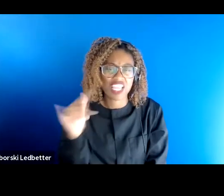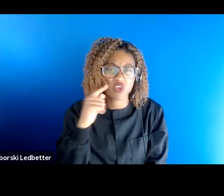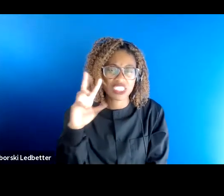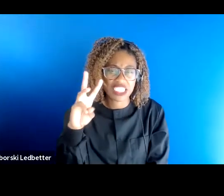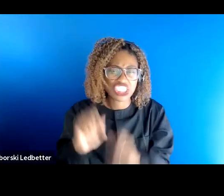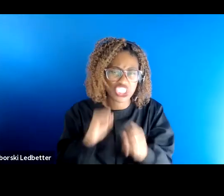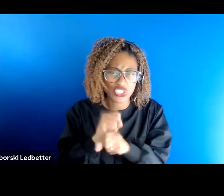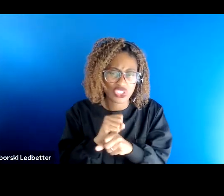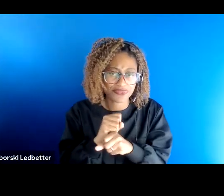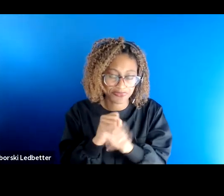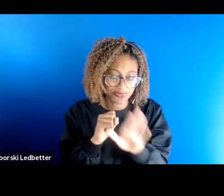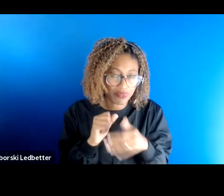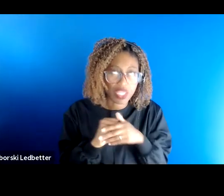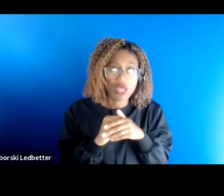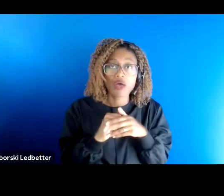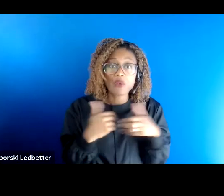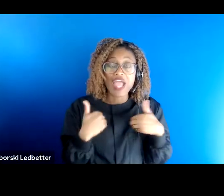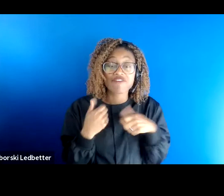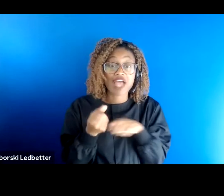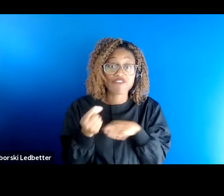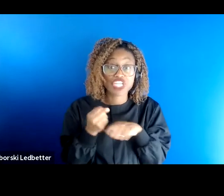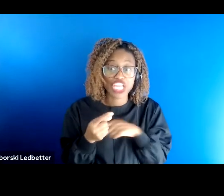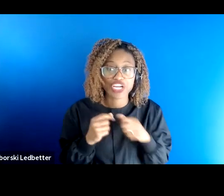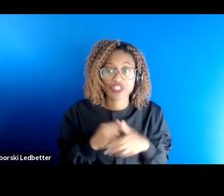and they have this yearly